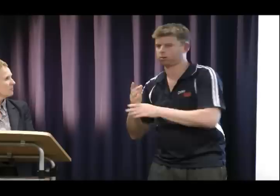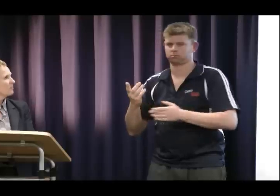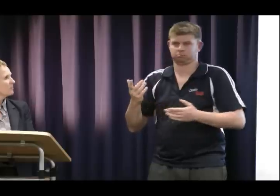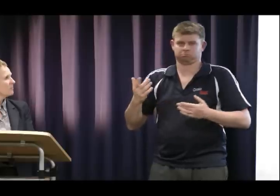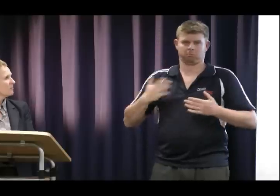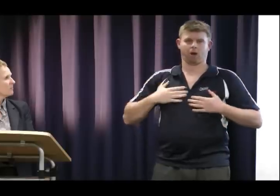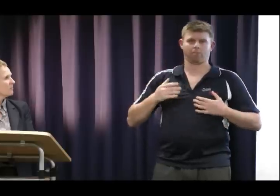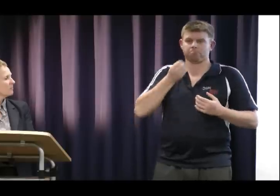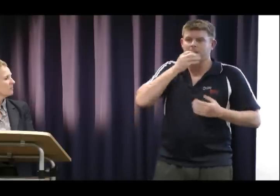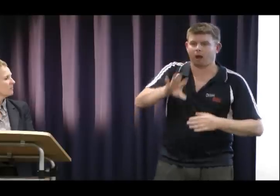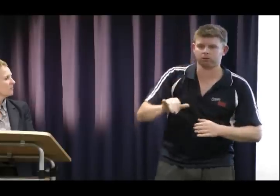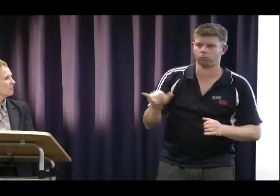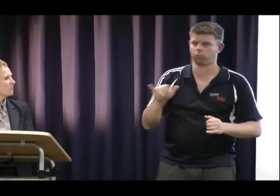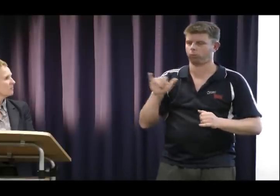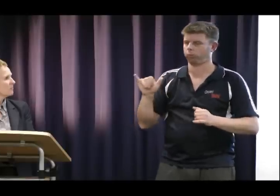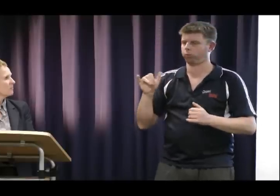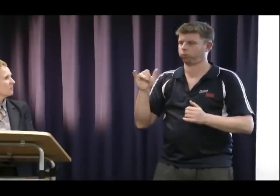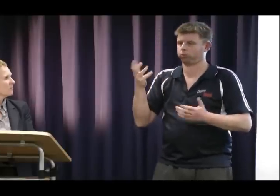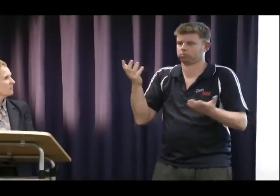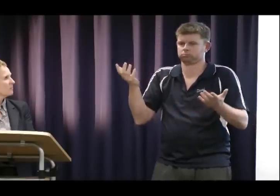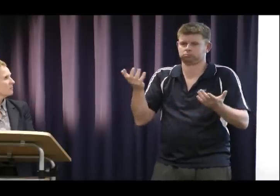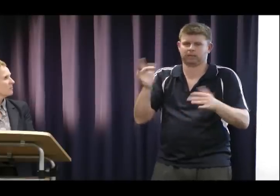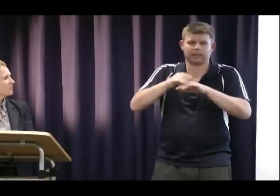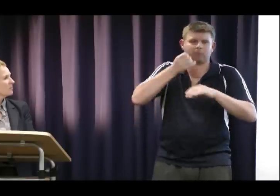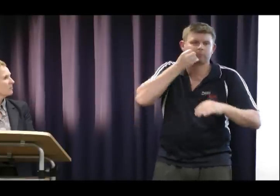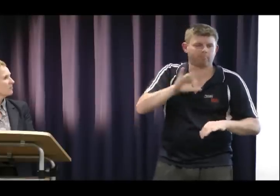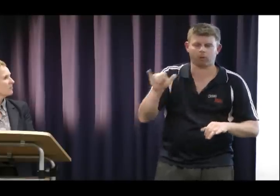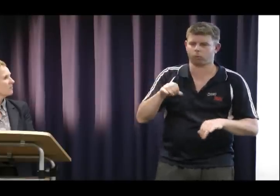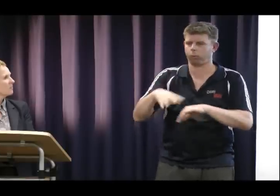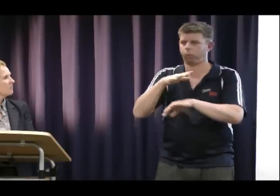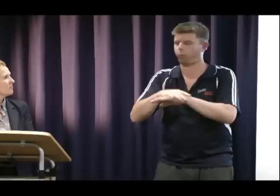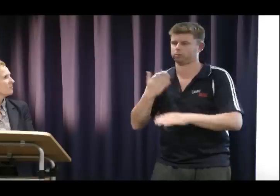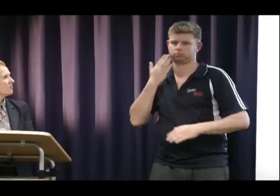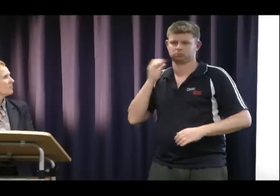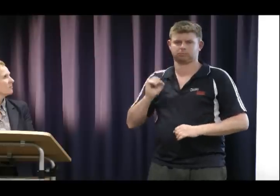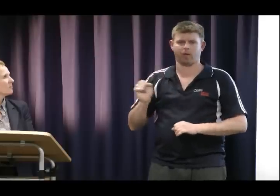community hub. It's where people can socialise and or